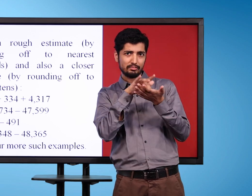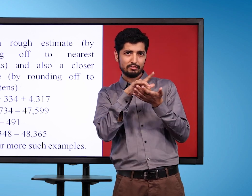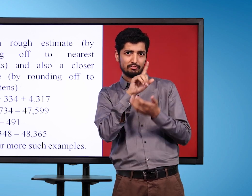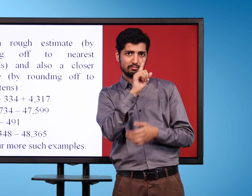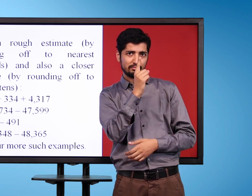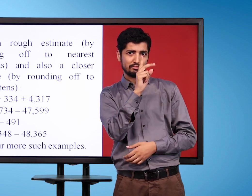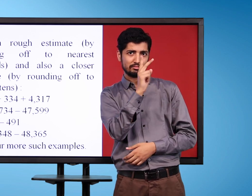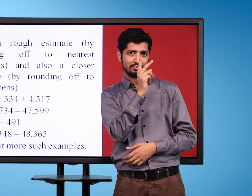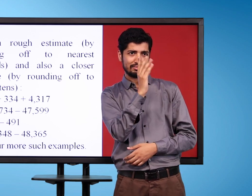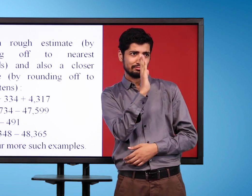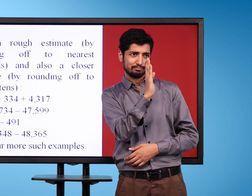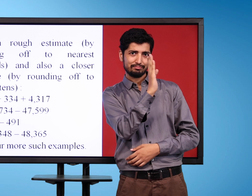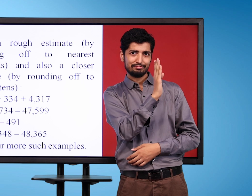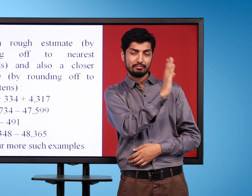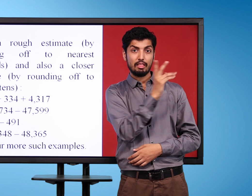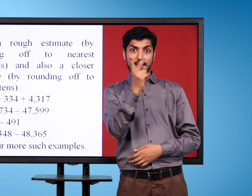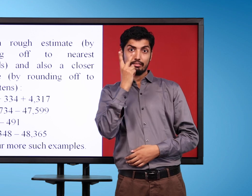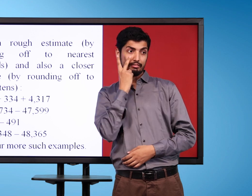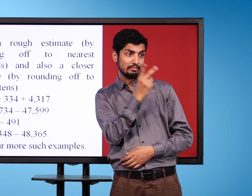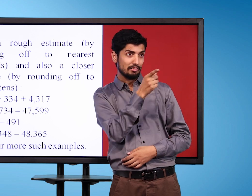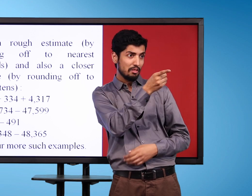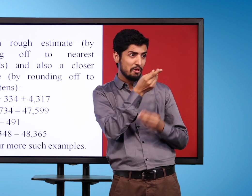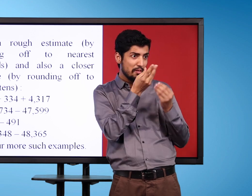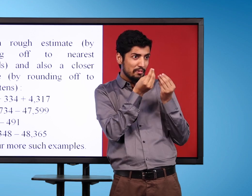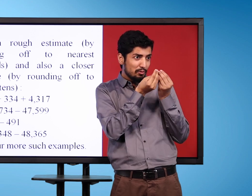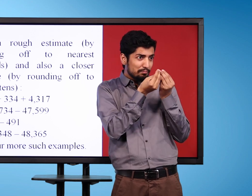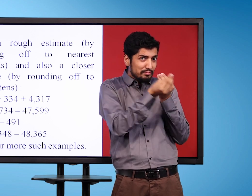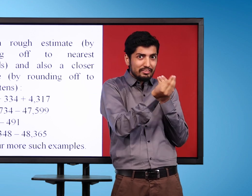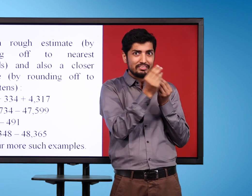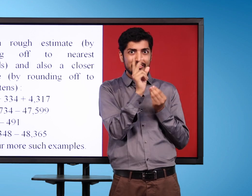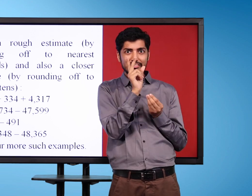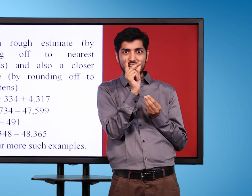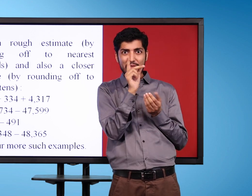estimate by rounding off to nearest tens. A.